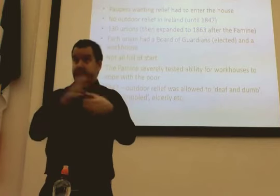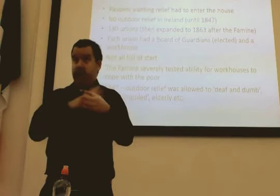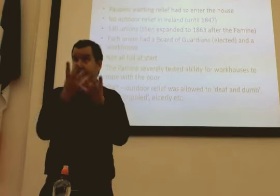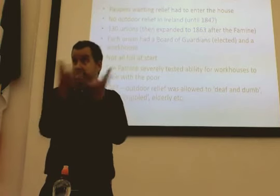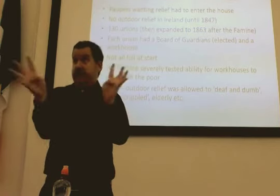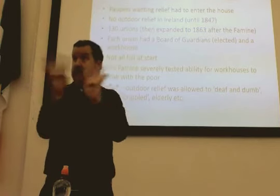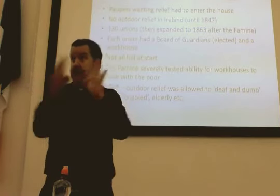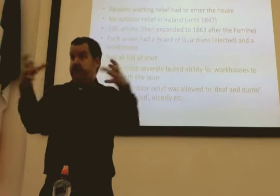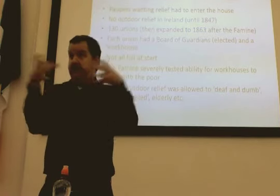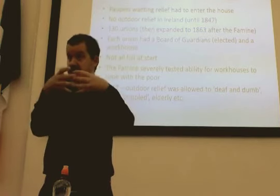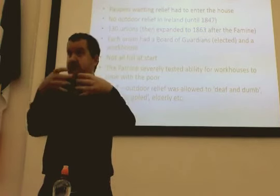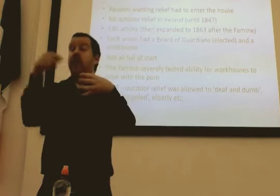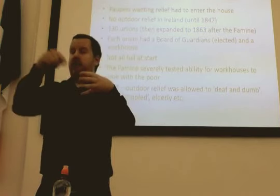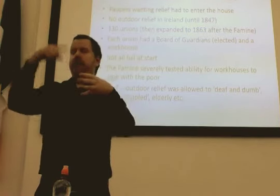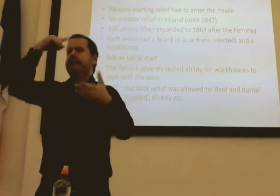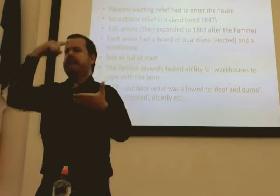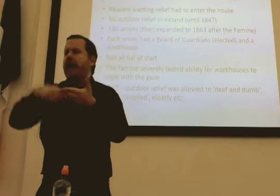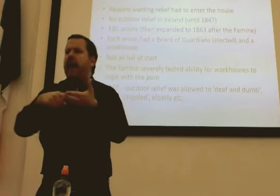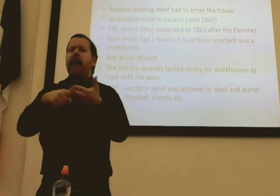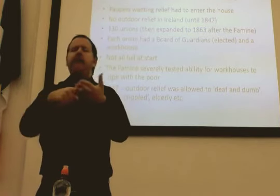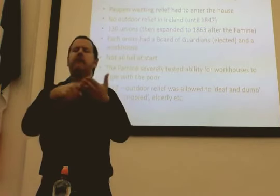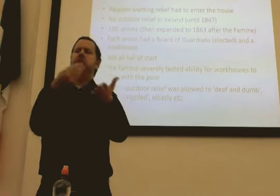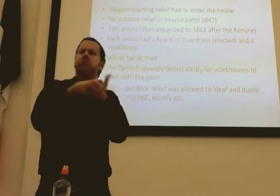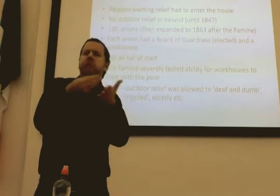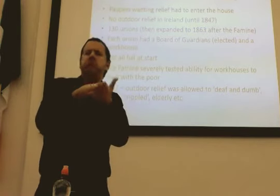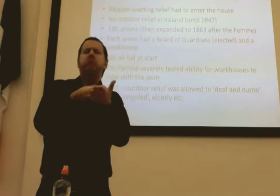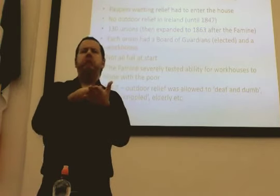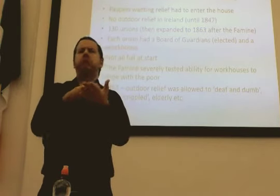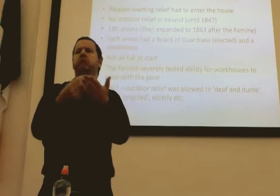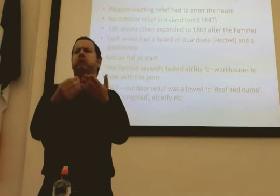elections. People vote for these committees to be put in place, but